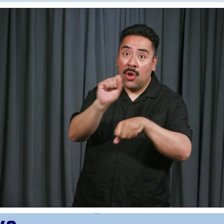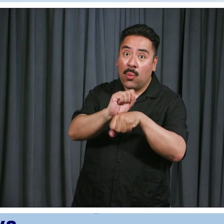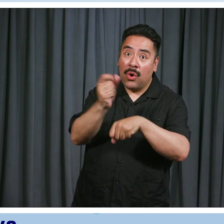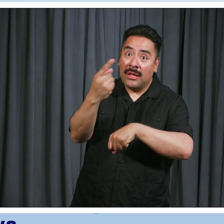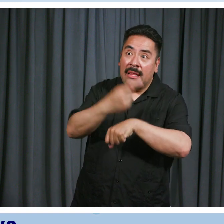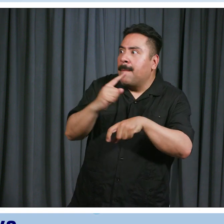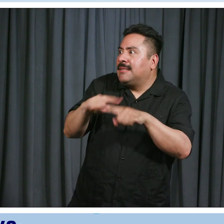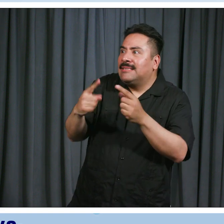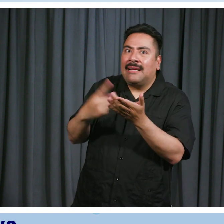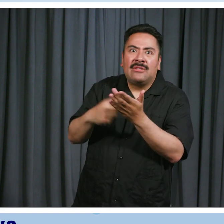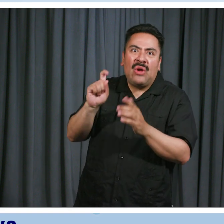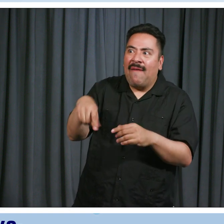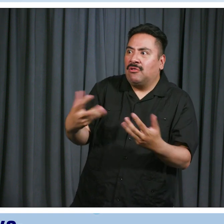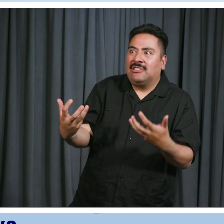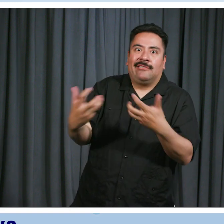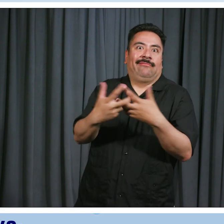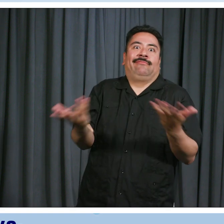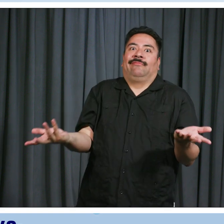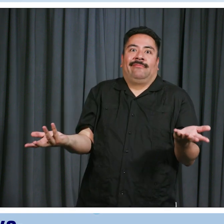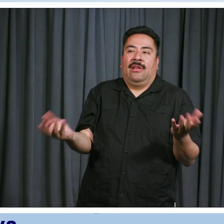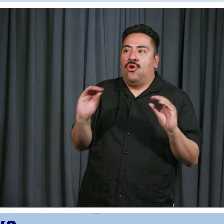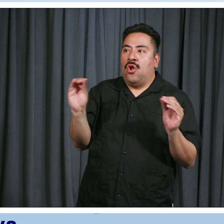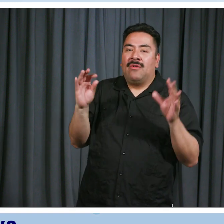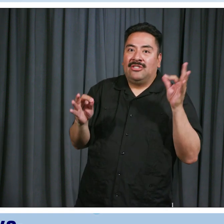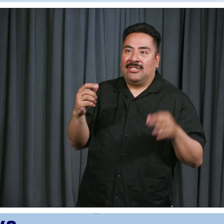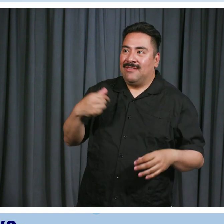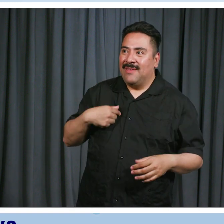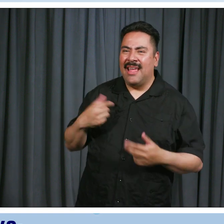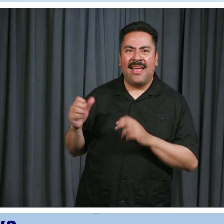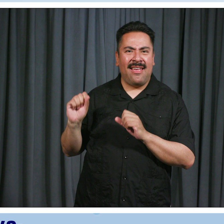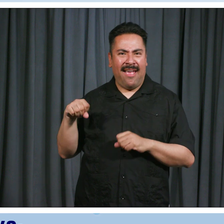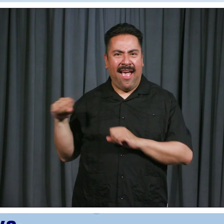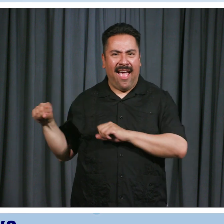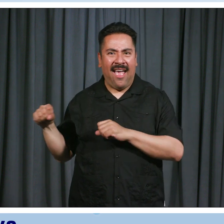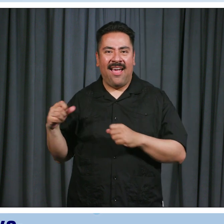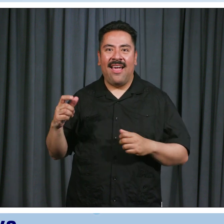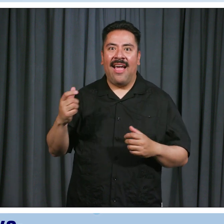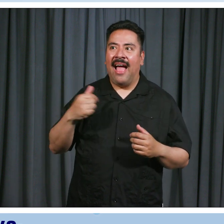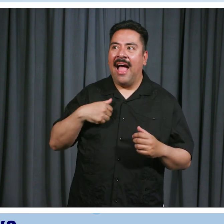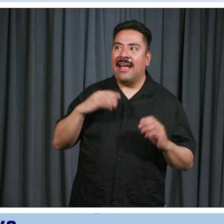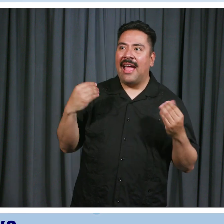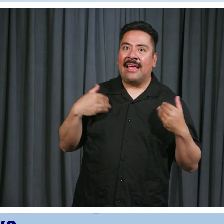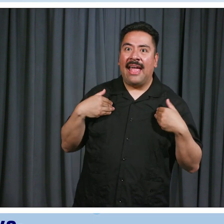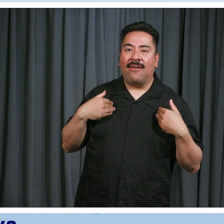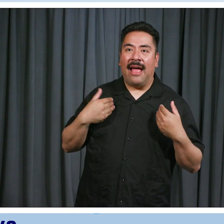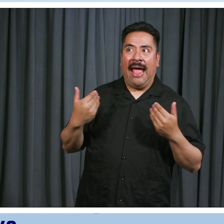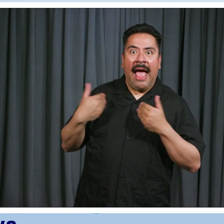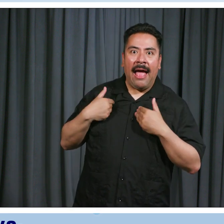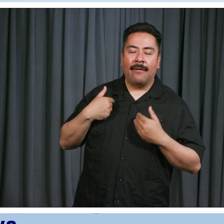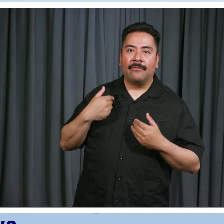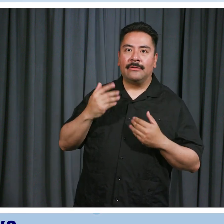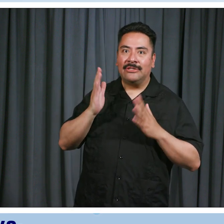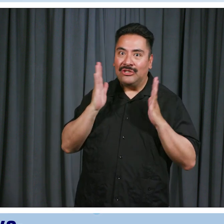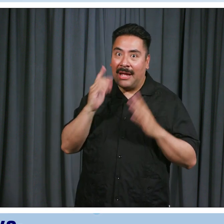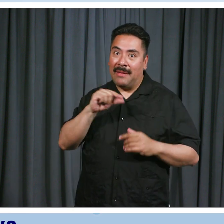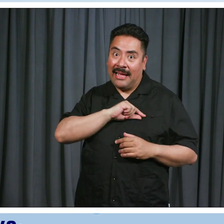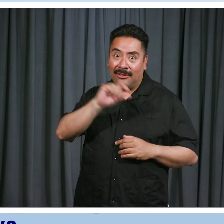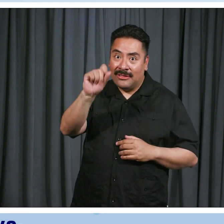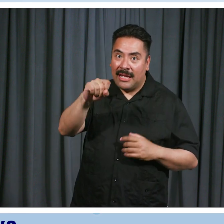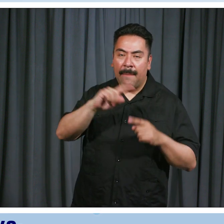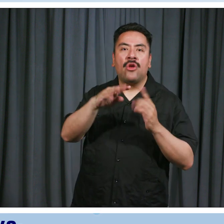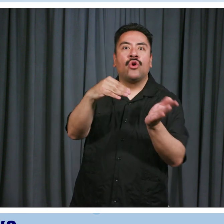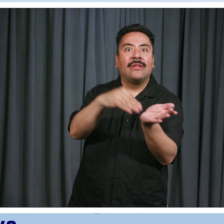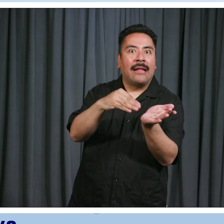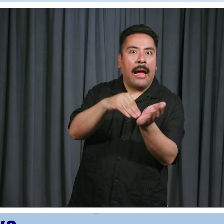sometimes you got to fit it in. Yeah. You got to fit it in. No one's judging it. me. Yeah. I carry shame and guilt about it. But you know, your